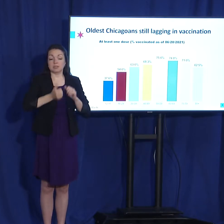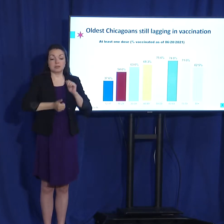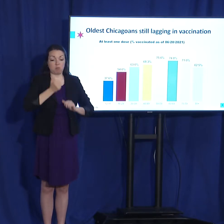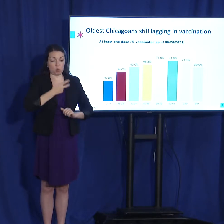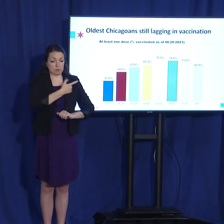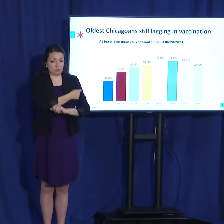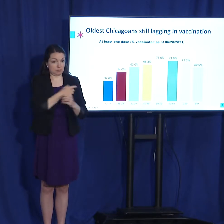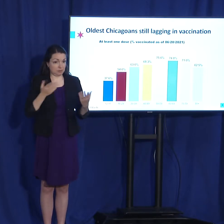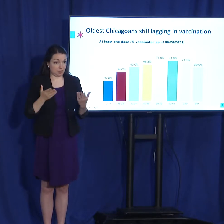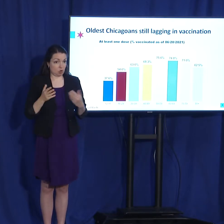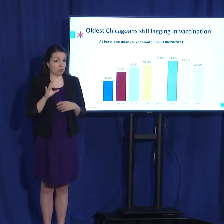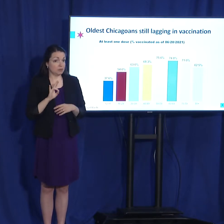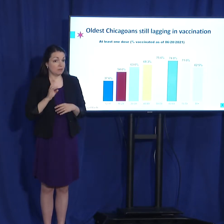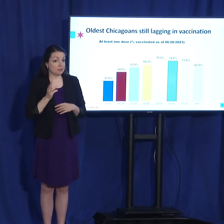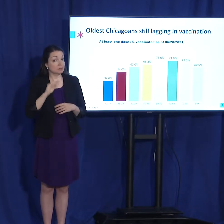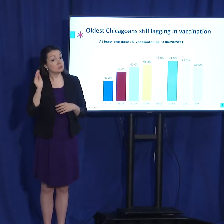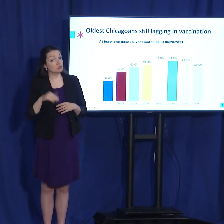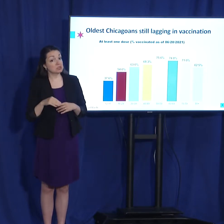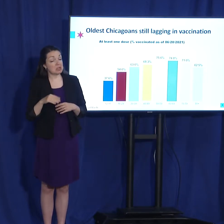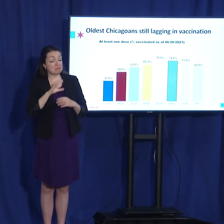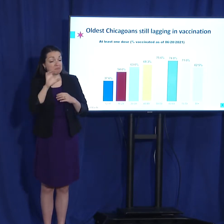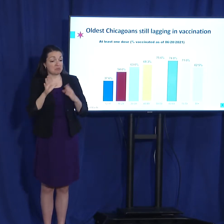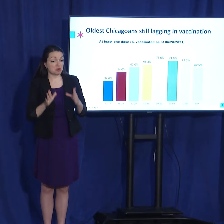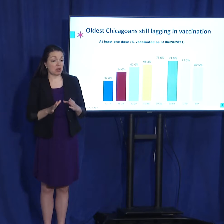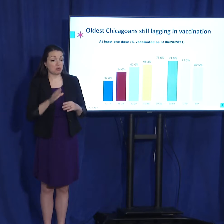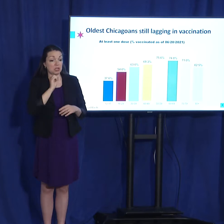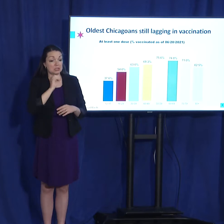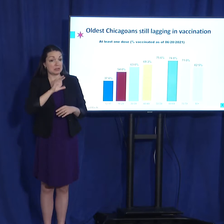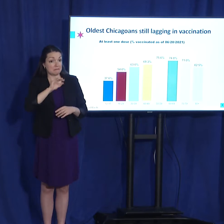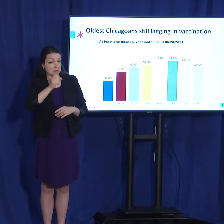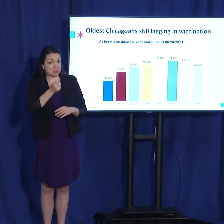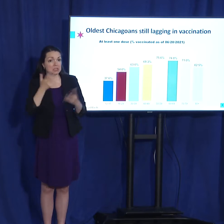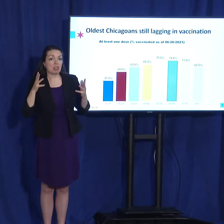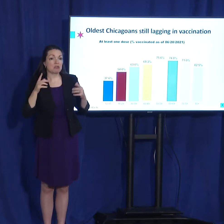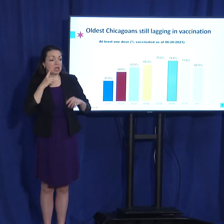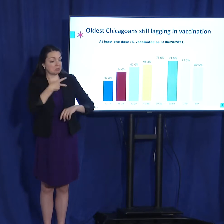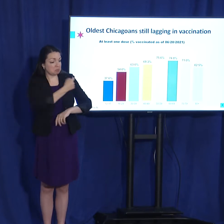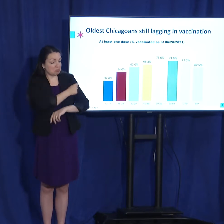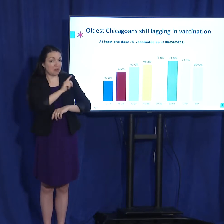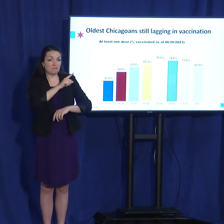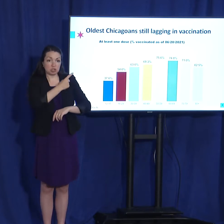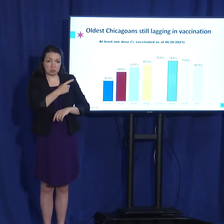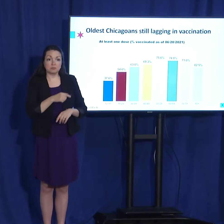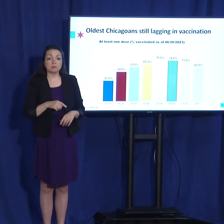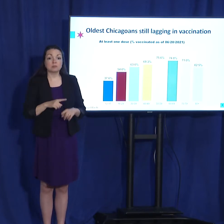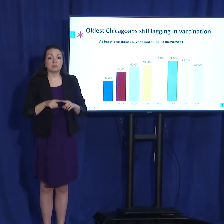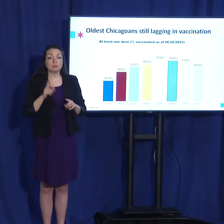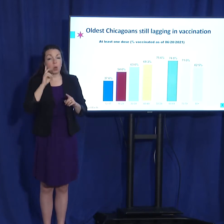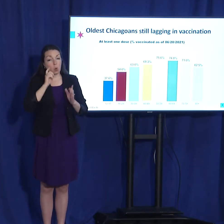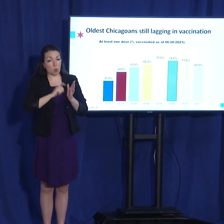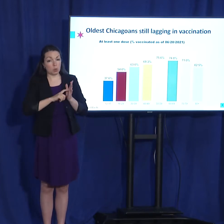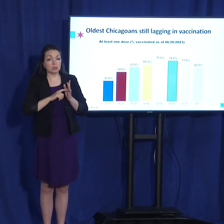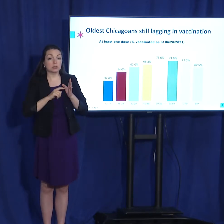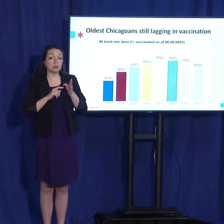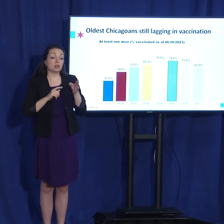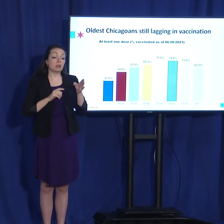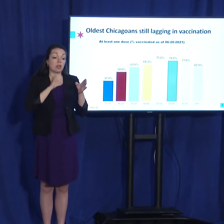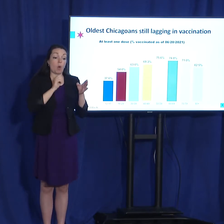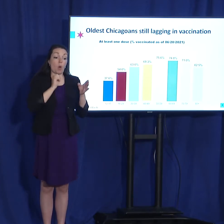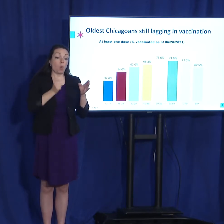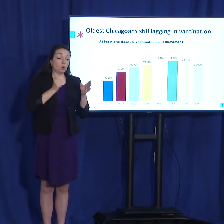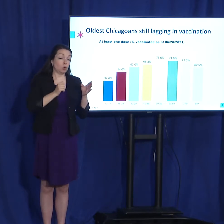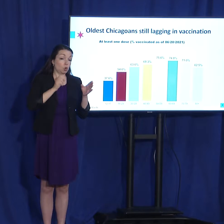vaccinated. 76% of Chicagoans in their 50s have gotten at least a first dose. But as you move to the right and you see the older groups,